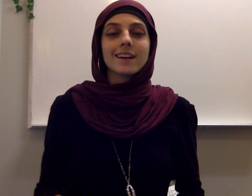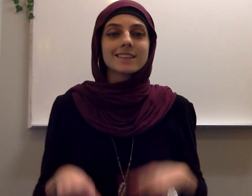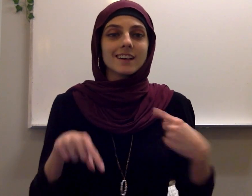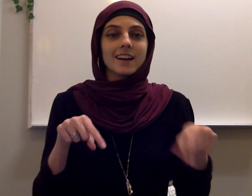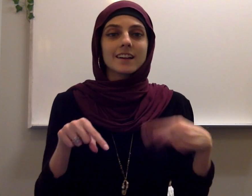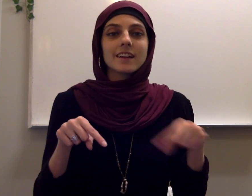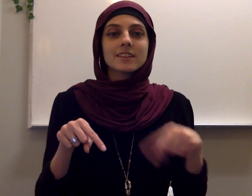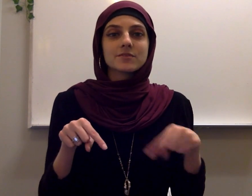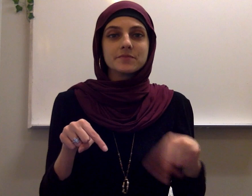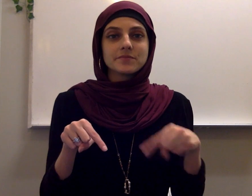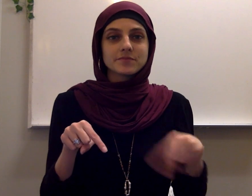Anxiety.